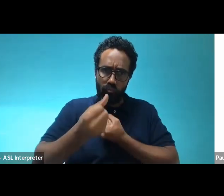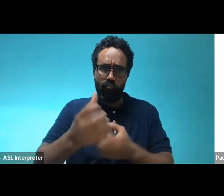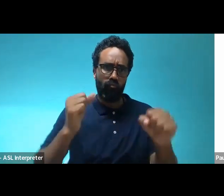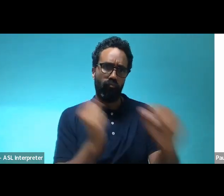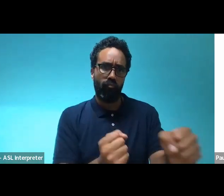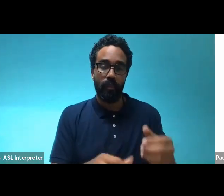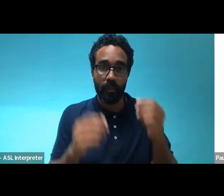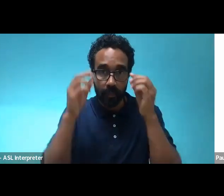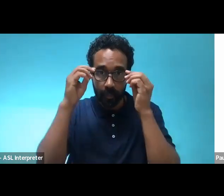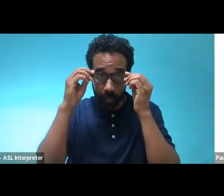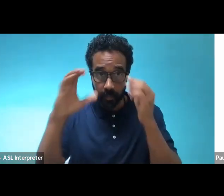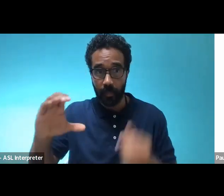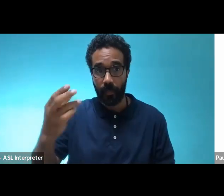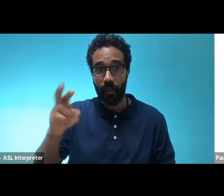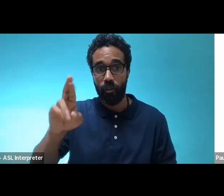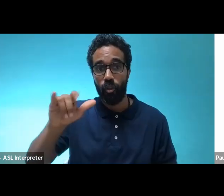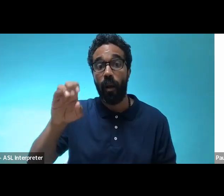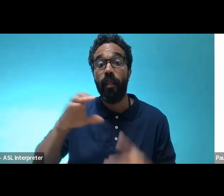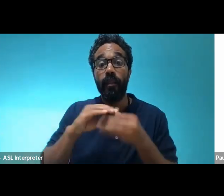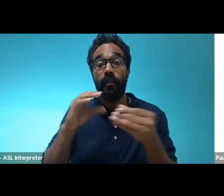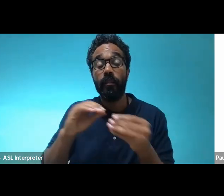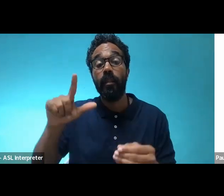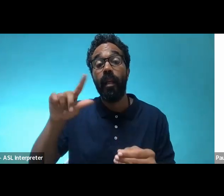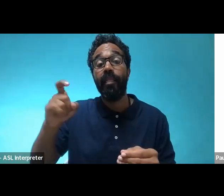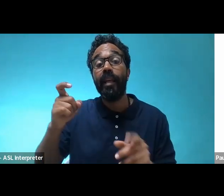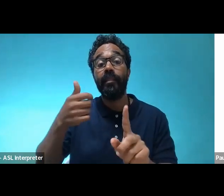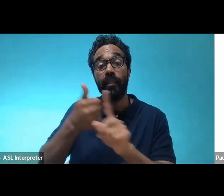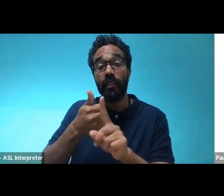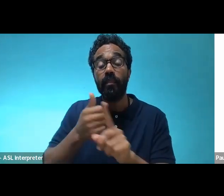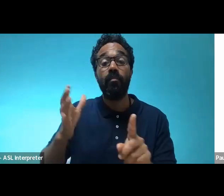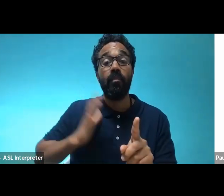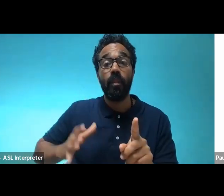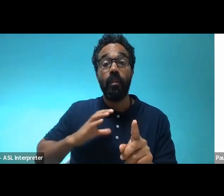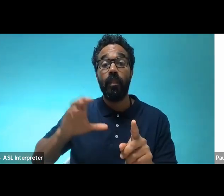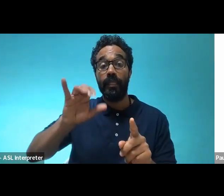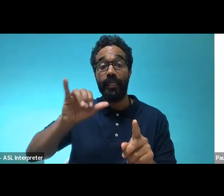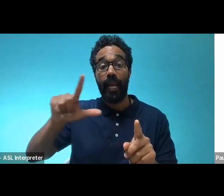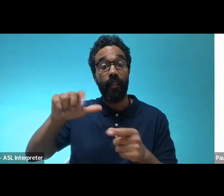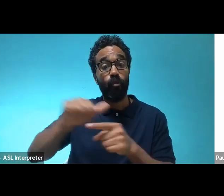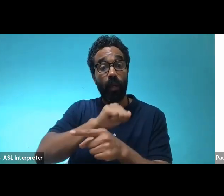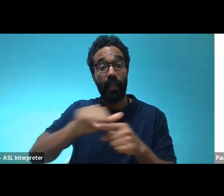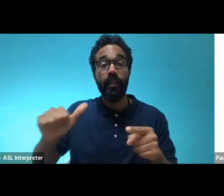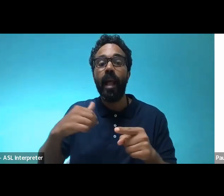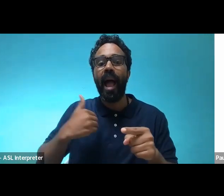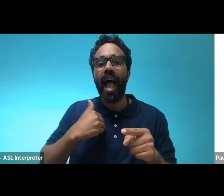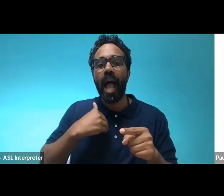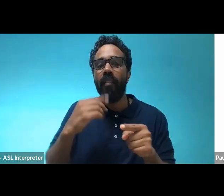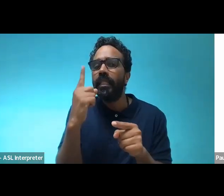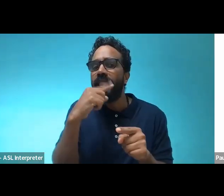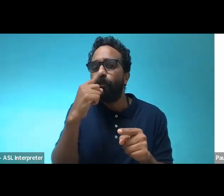you know, Charlie said that Lex did simulated CIL trainings early in Houston. Yeah, it was